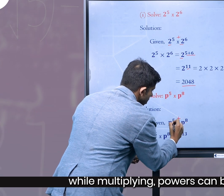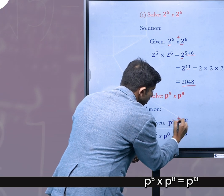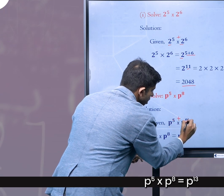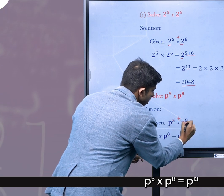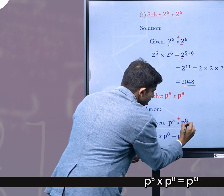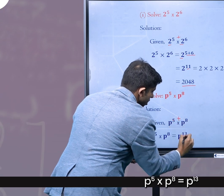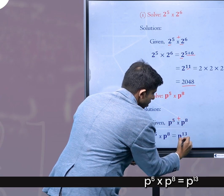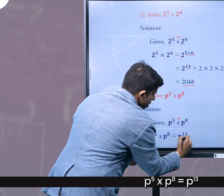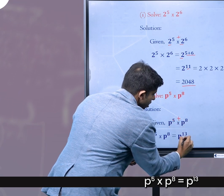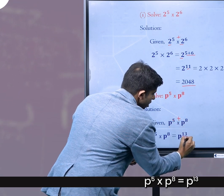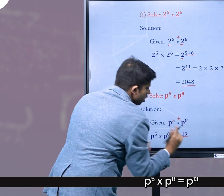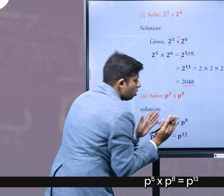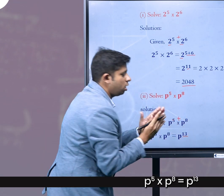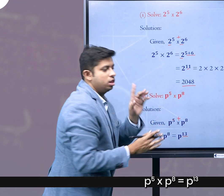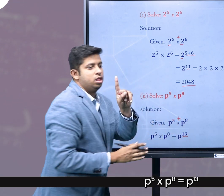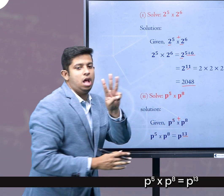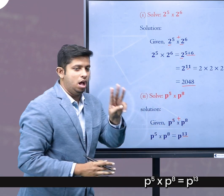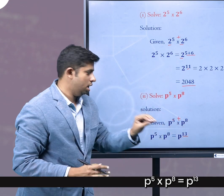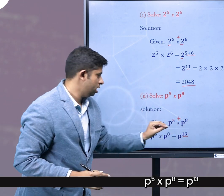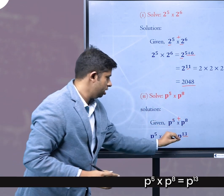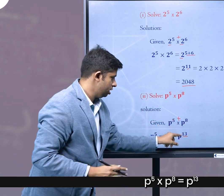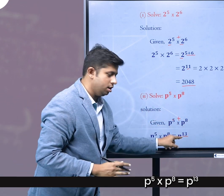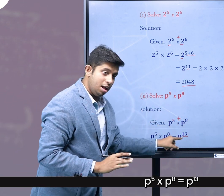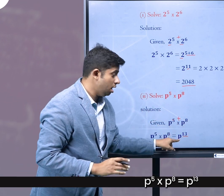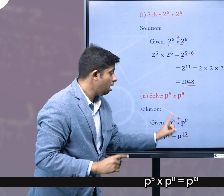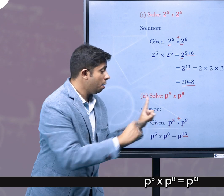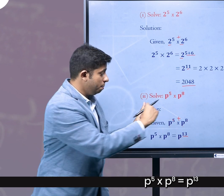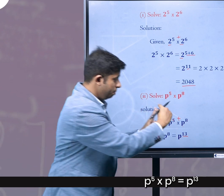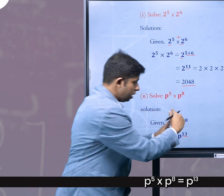P to the power of 5 into p to the power of 8 is equal to p to the power of 13.